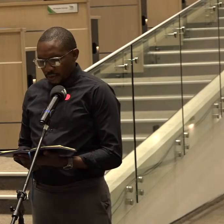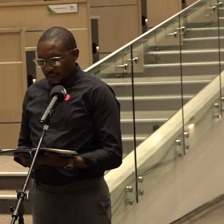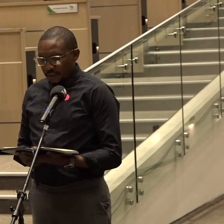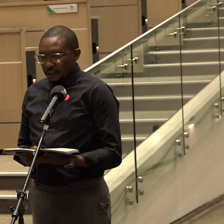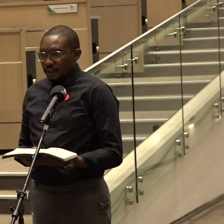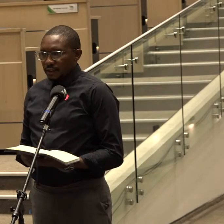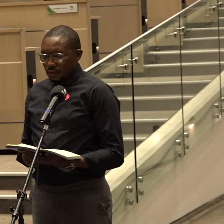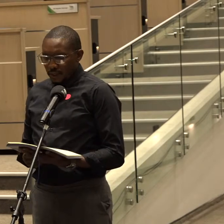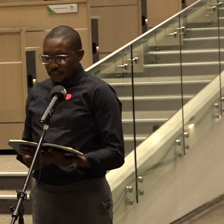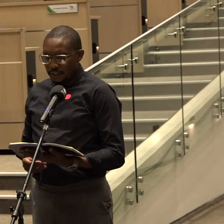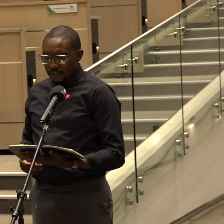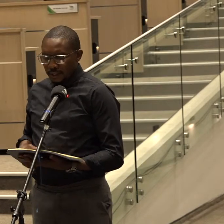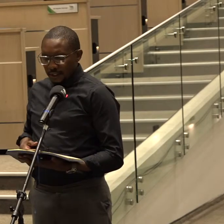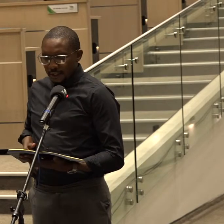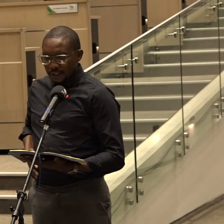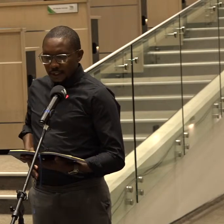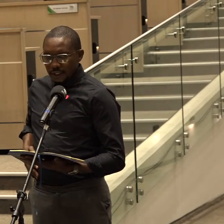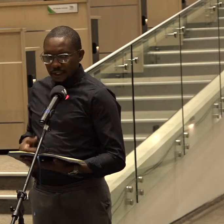foreign